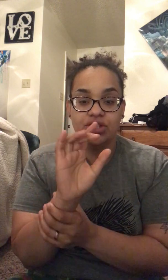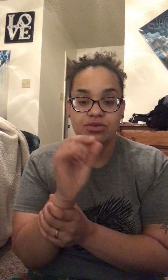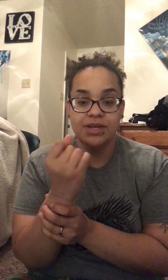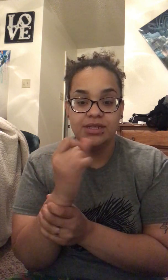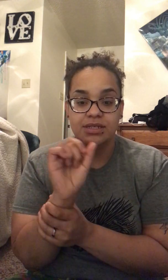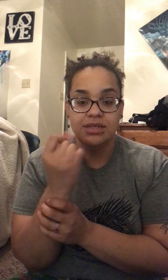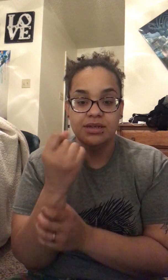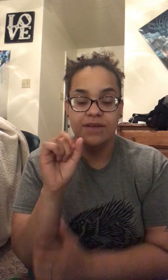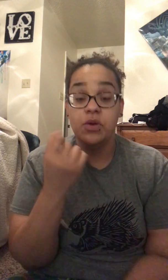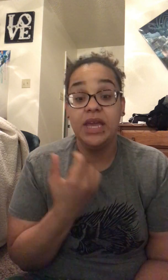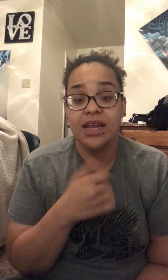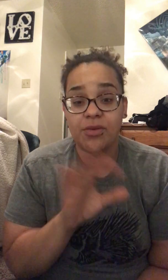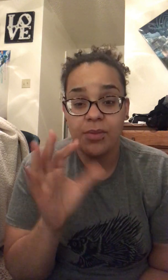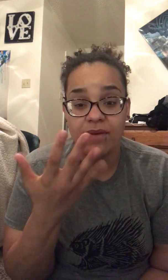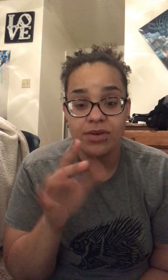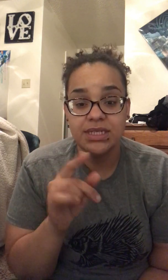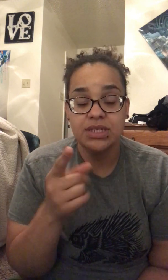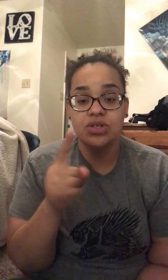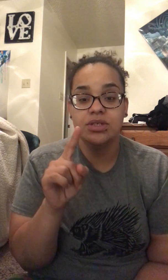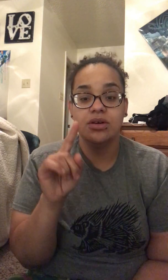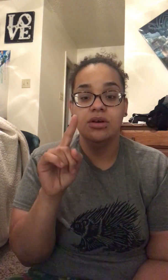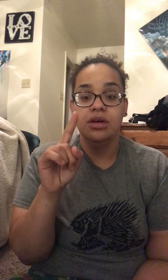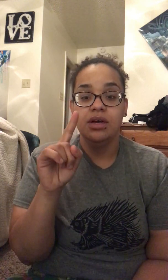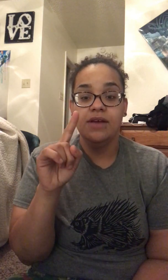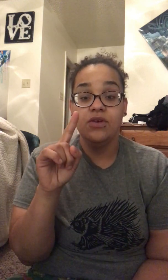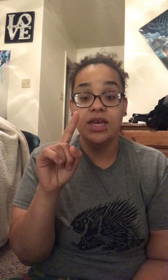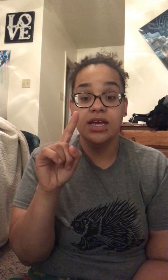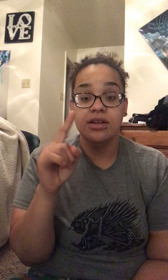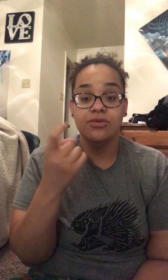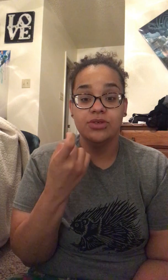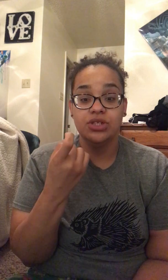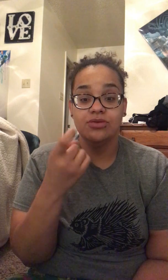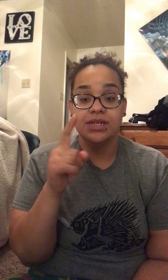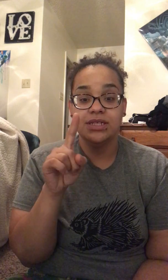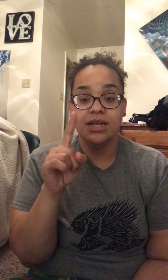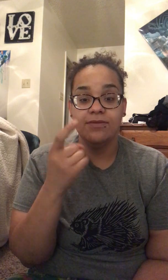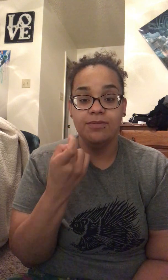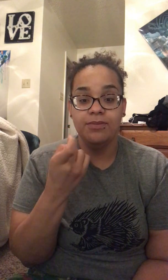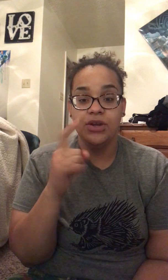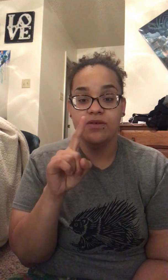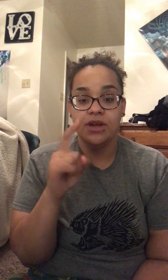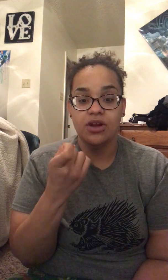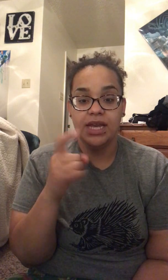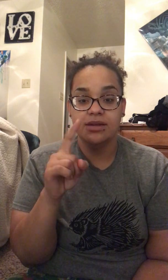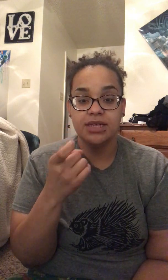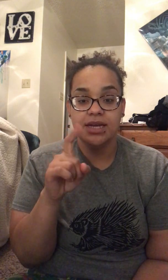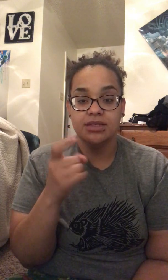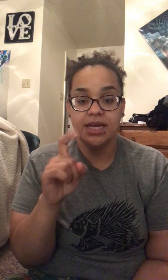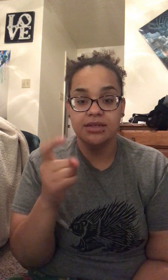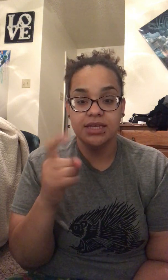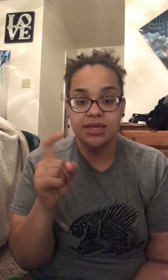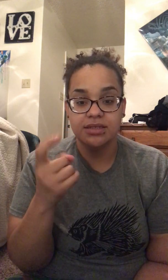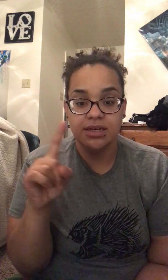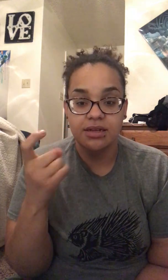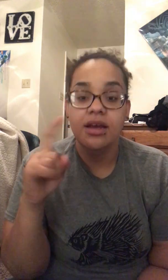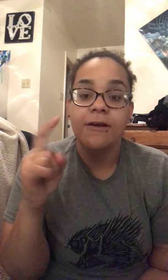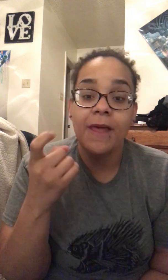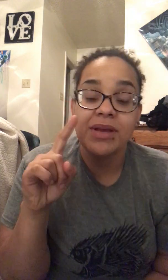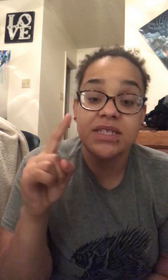your wrist, if you can, I remember you have wrist issues, so if you can, twist your wrist and bend your finger, can't. That means